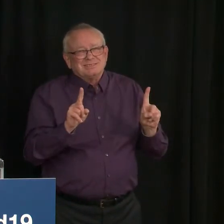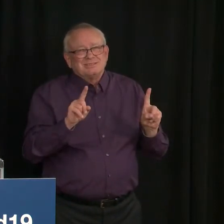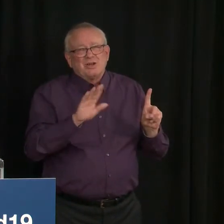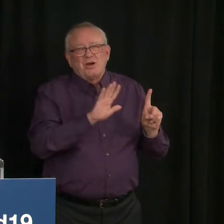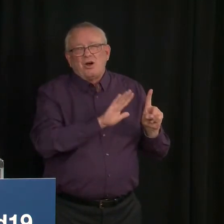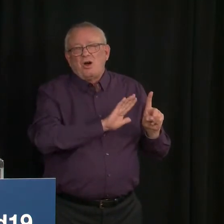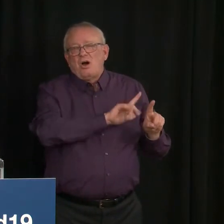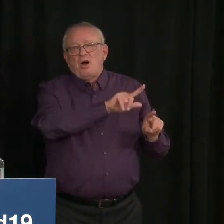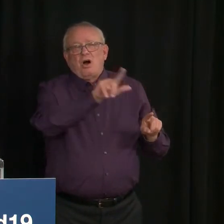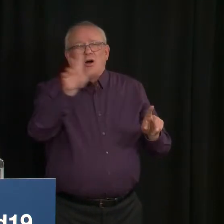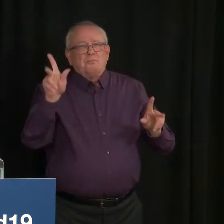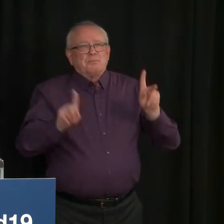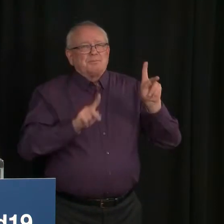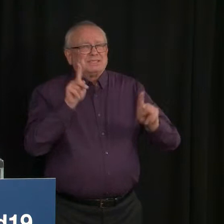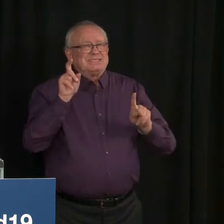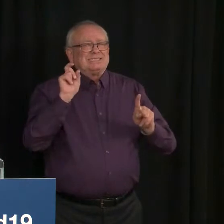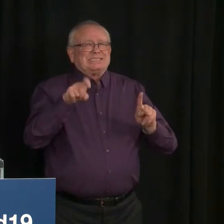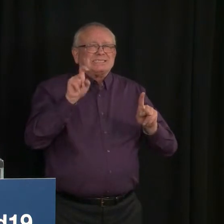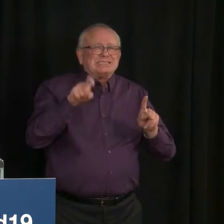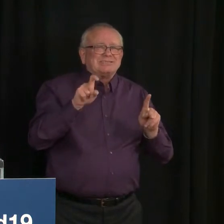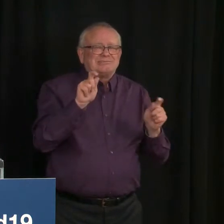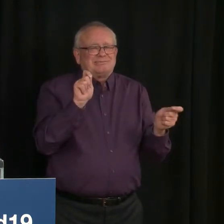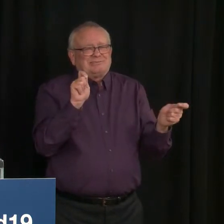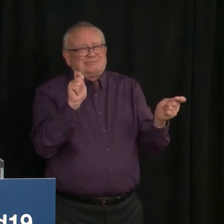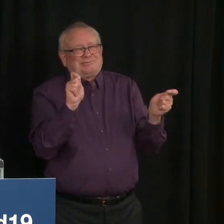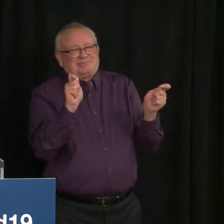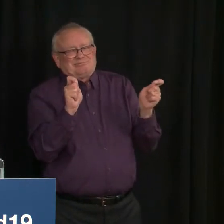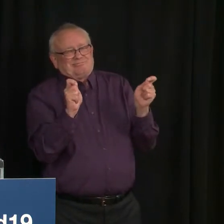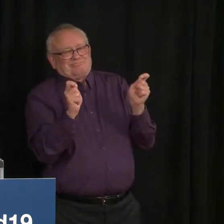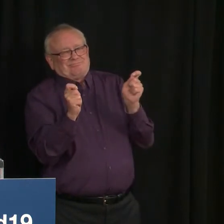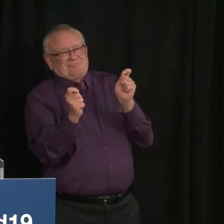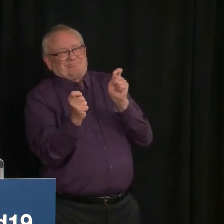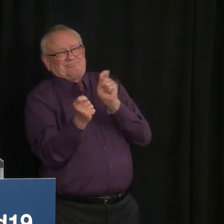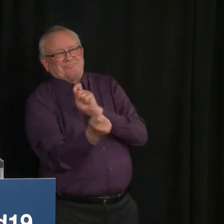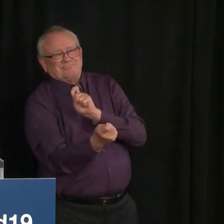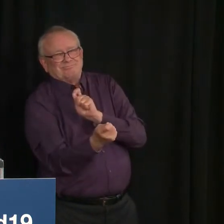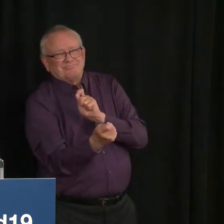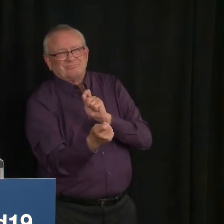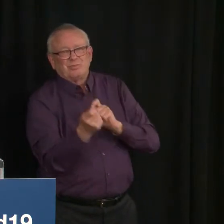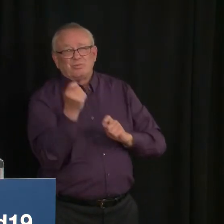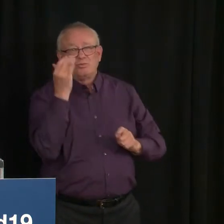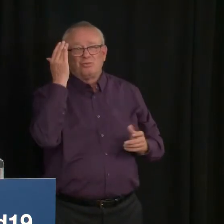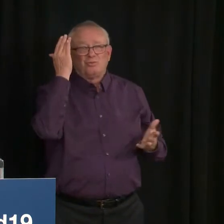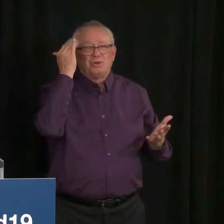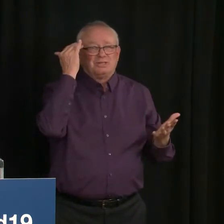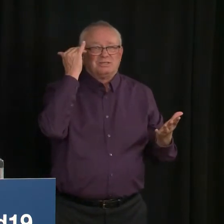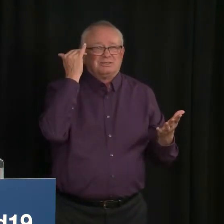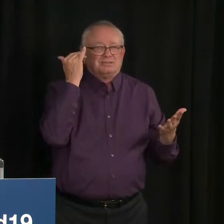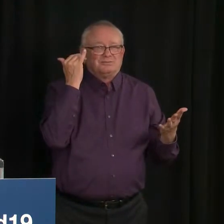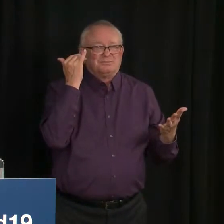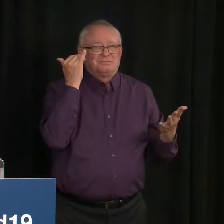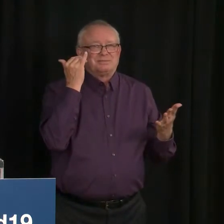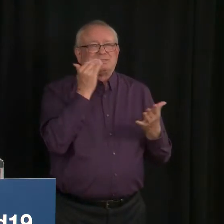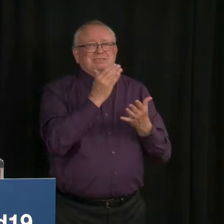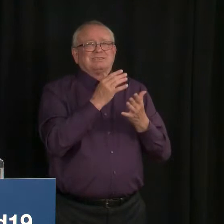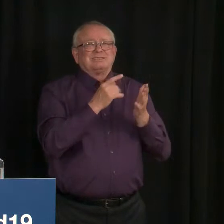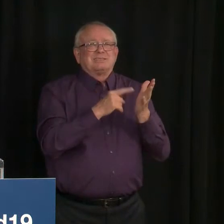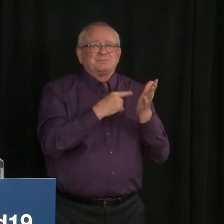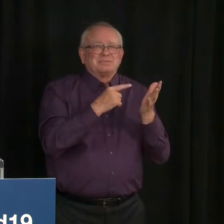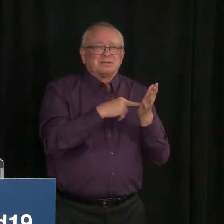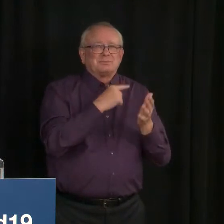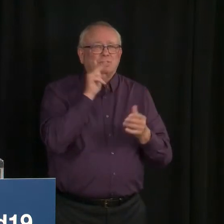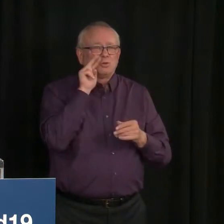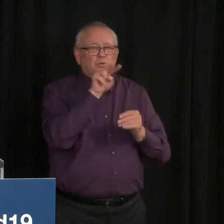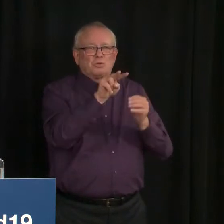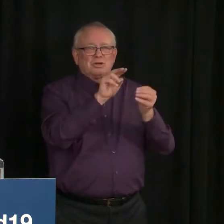months, because we have been very used to watching cases with an automatic translation of cases into acute care